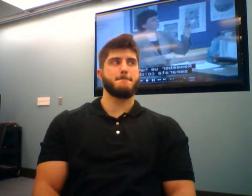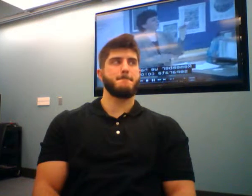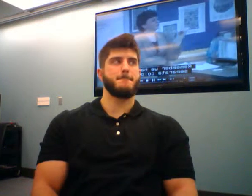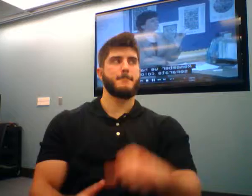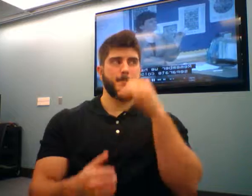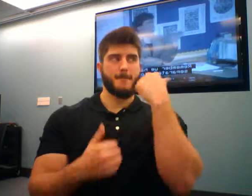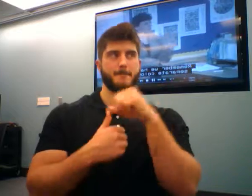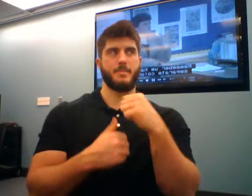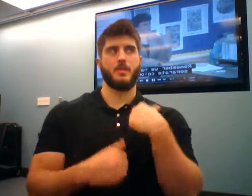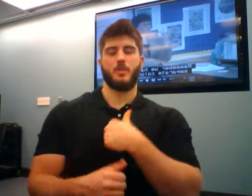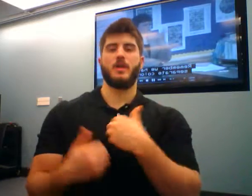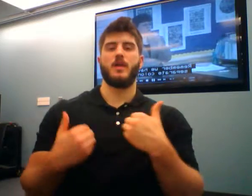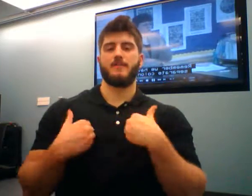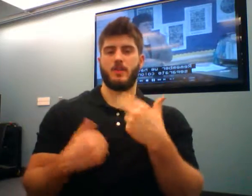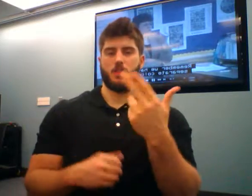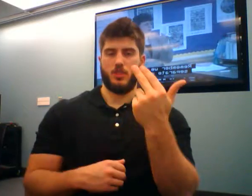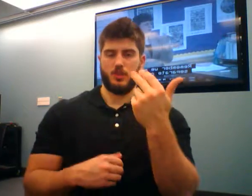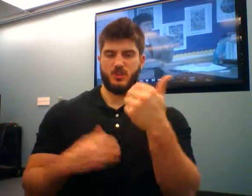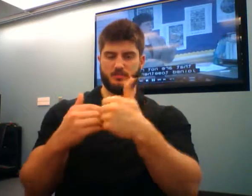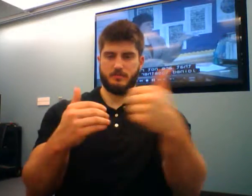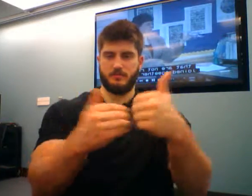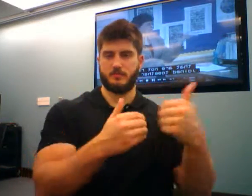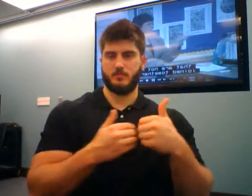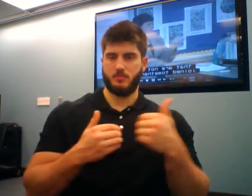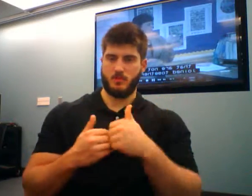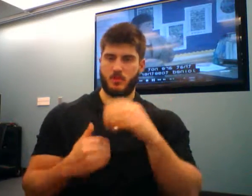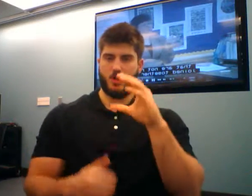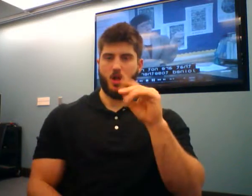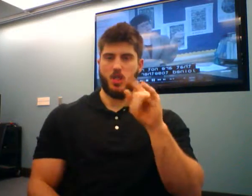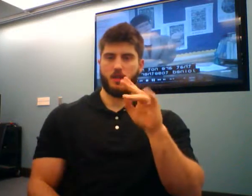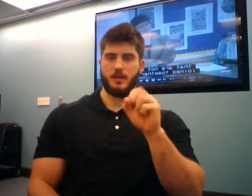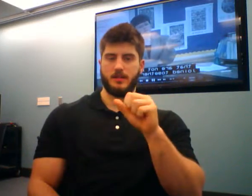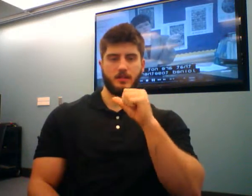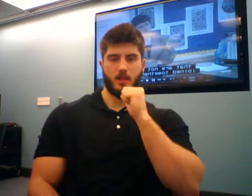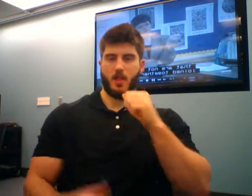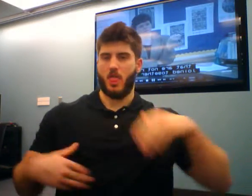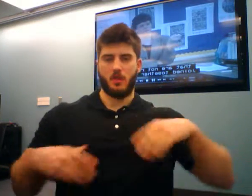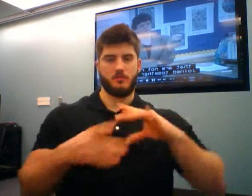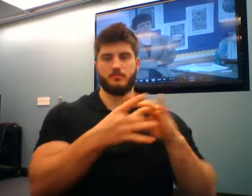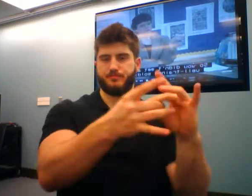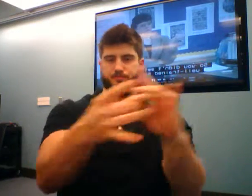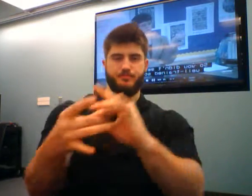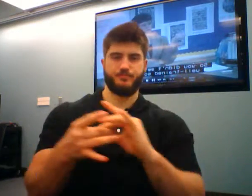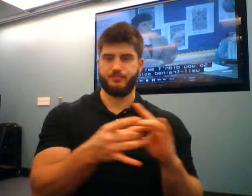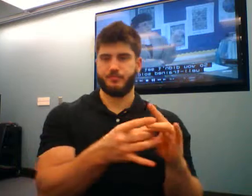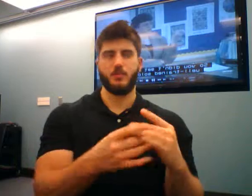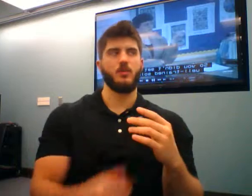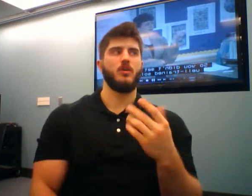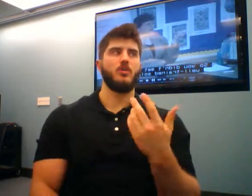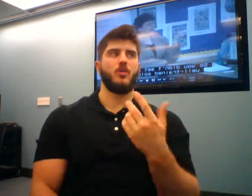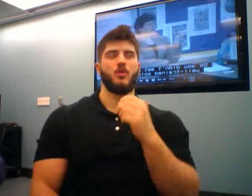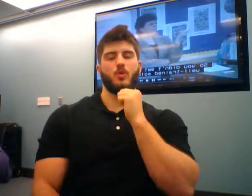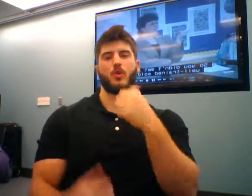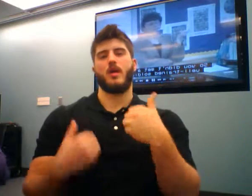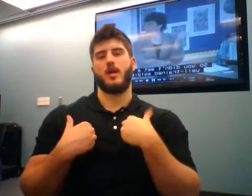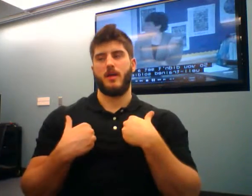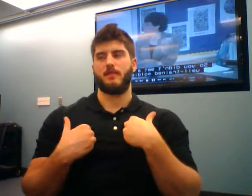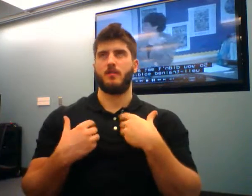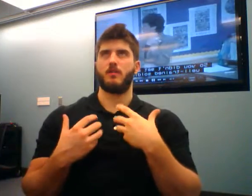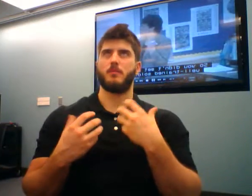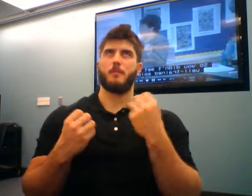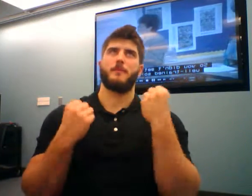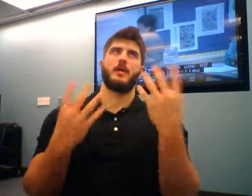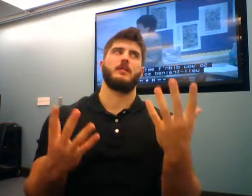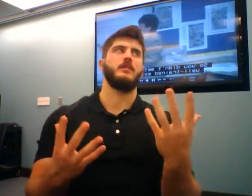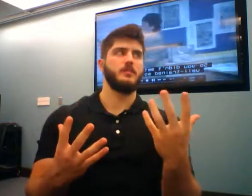Remember, we have 13 separate colonies that are not really joined together yet. So you didn't get a lot of